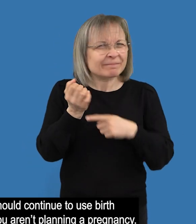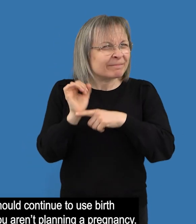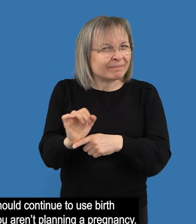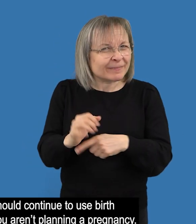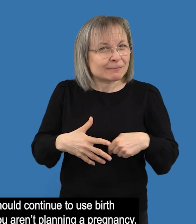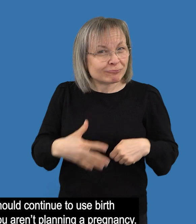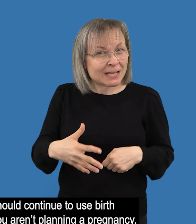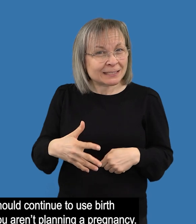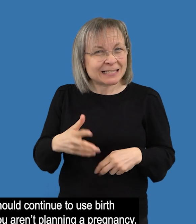planning a pregnancy.